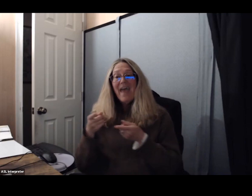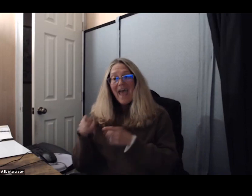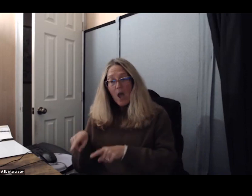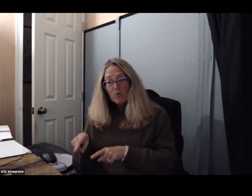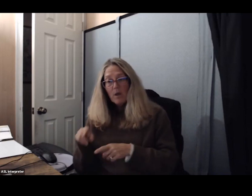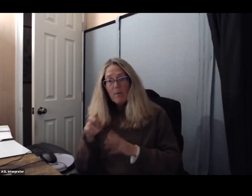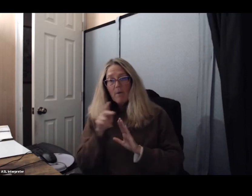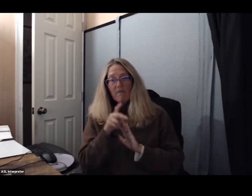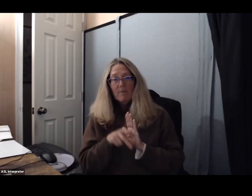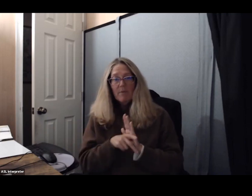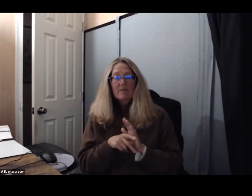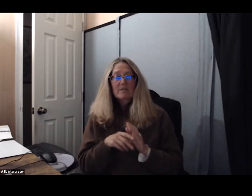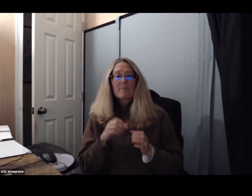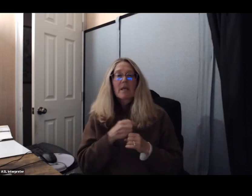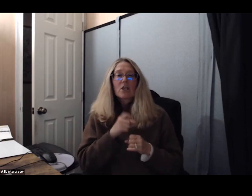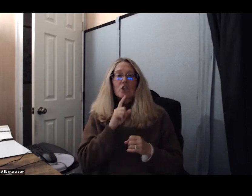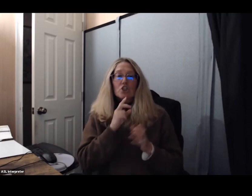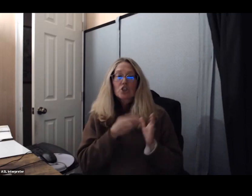make sure that it's in the best